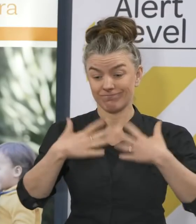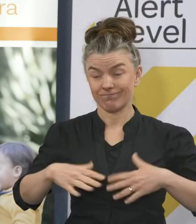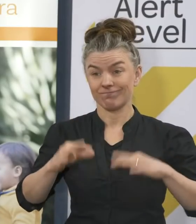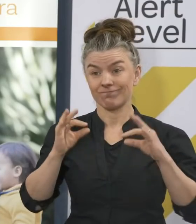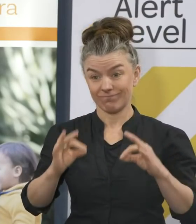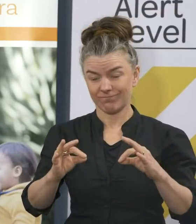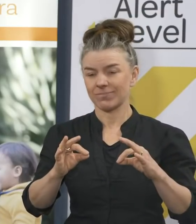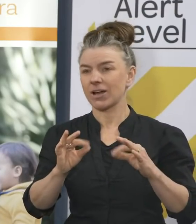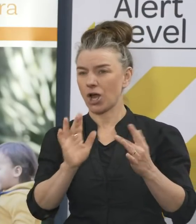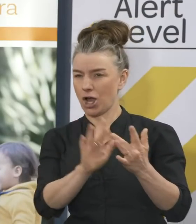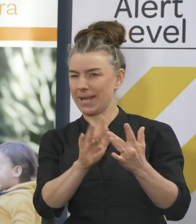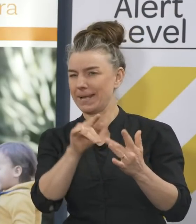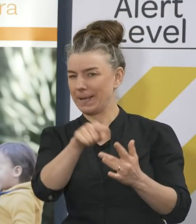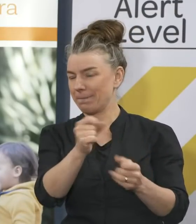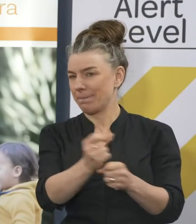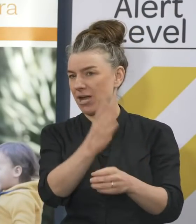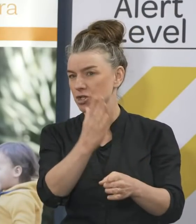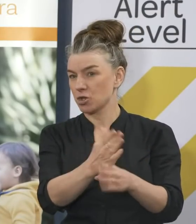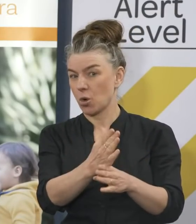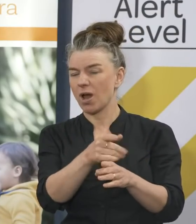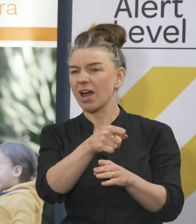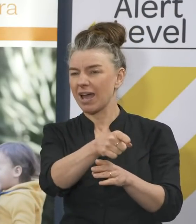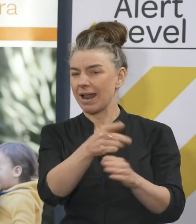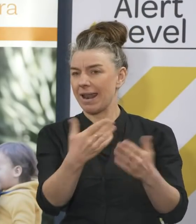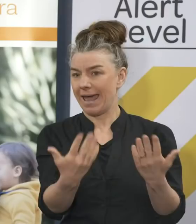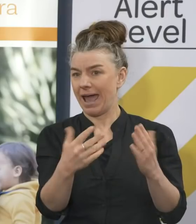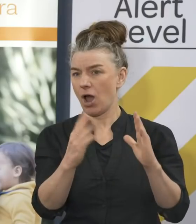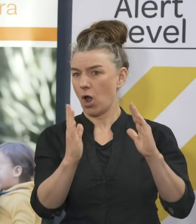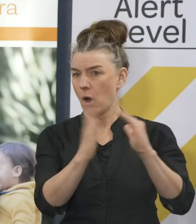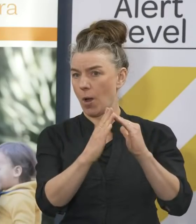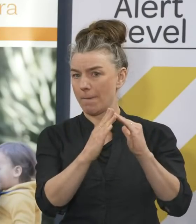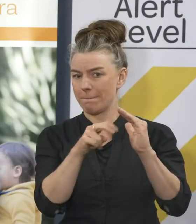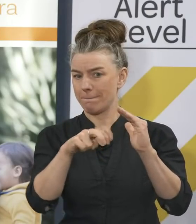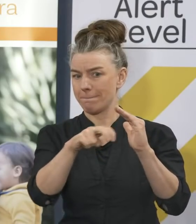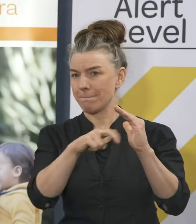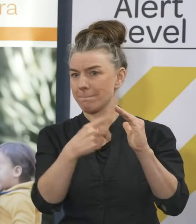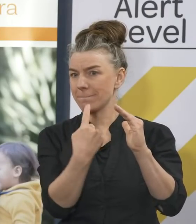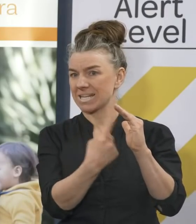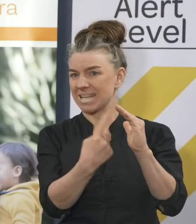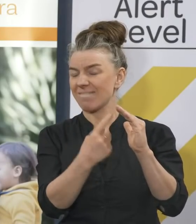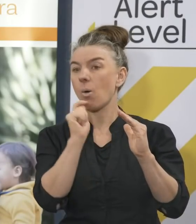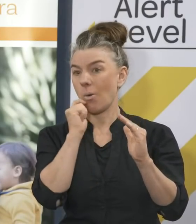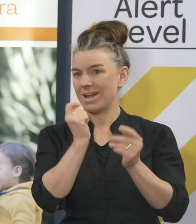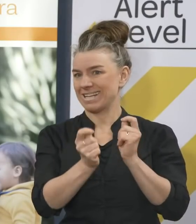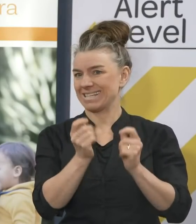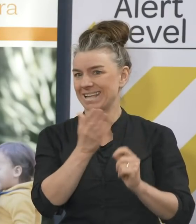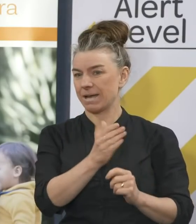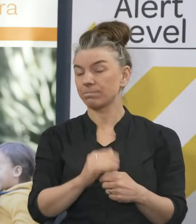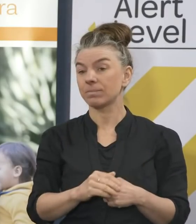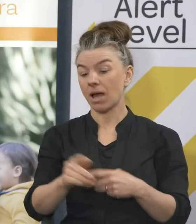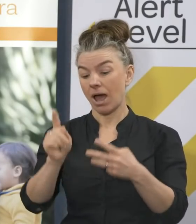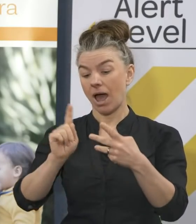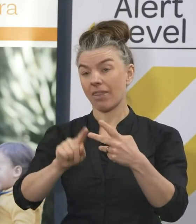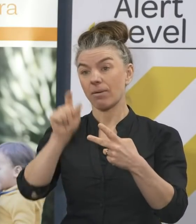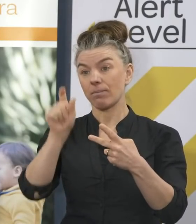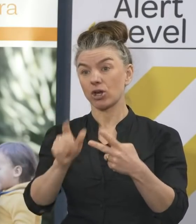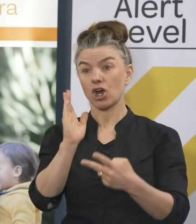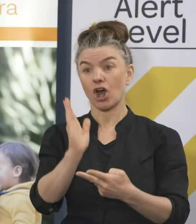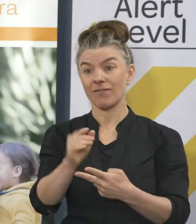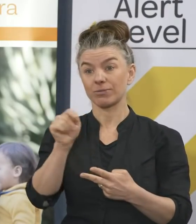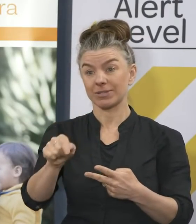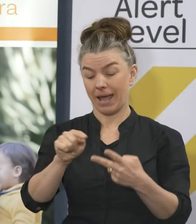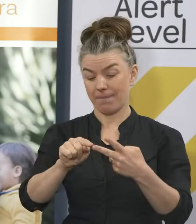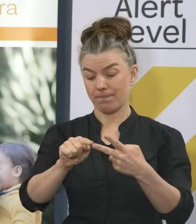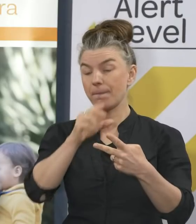potential contact, isolated and will be tested. The second case we are reporting today is a man in